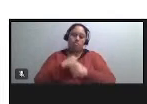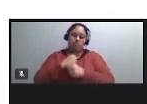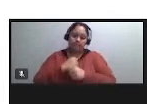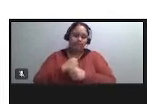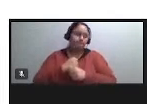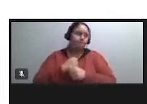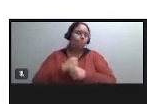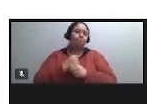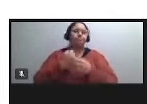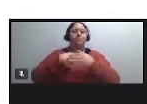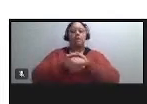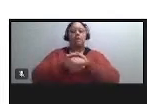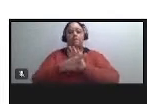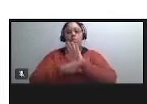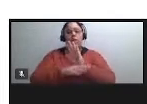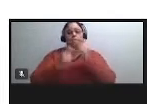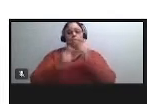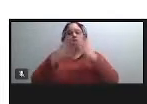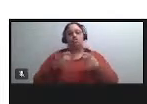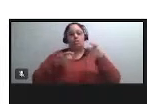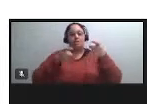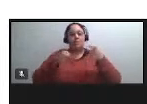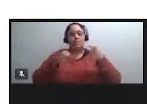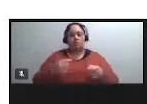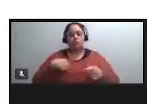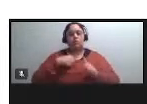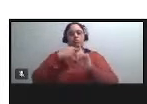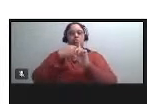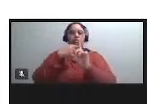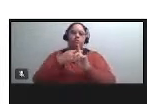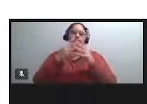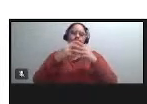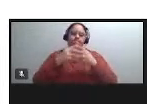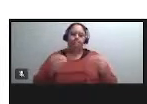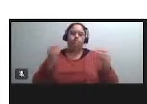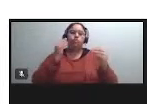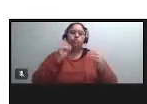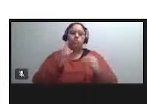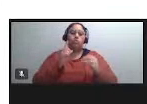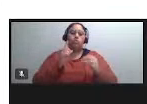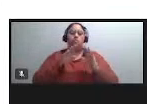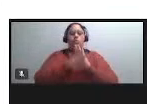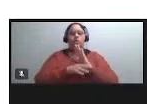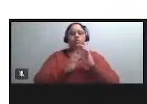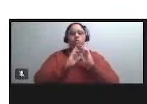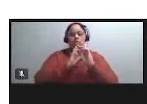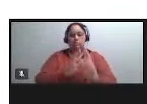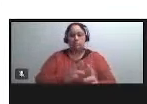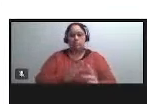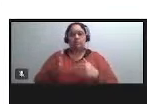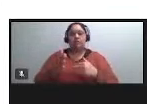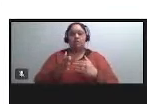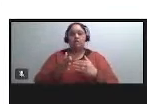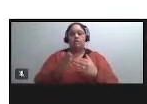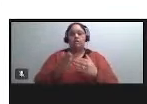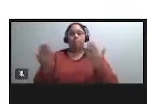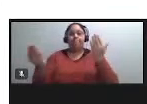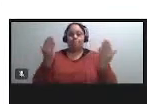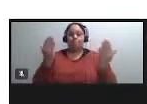Under the sub-program Financial Management, we targeted the completion of a progress report against